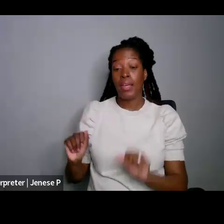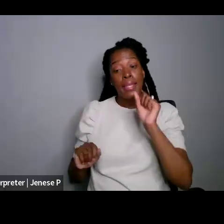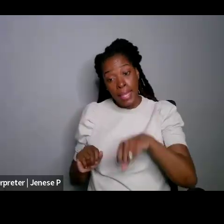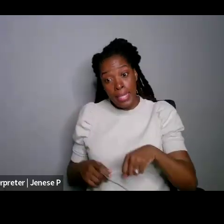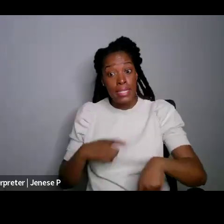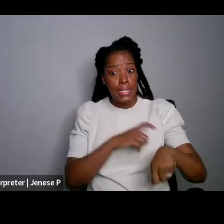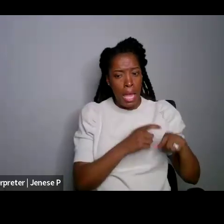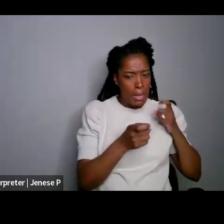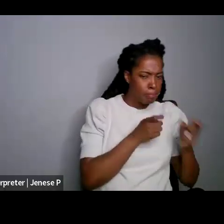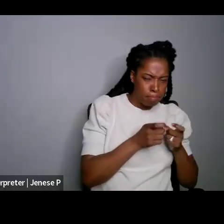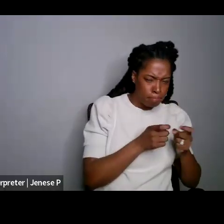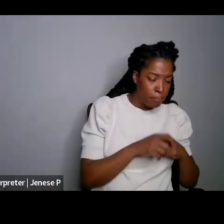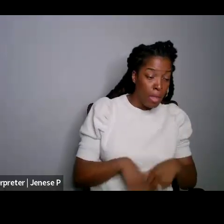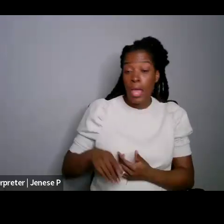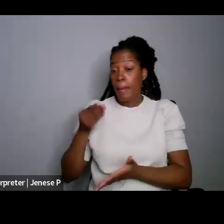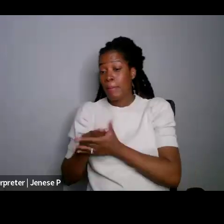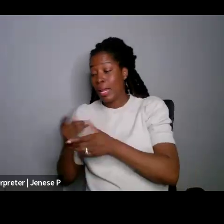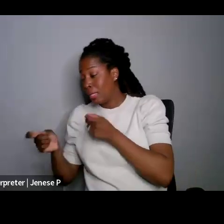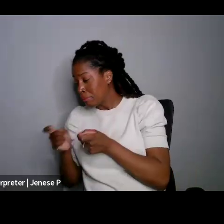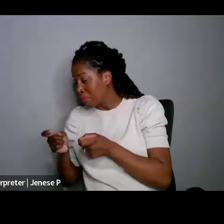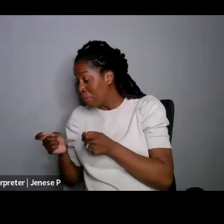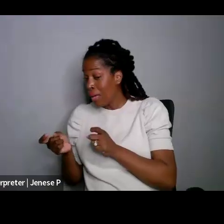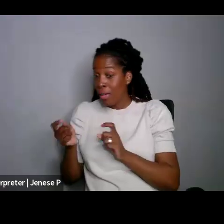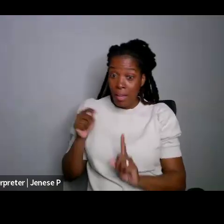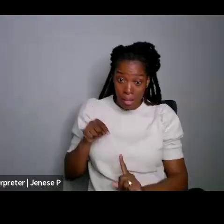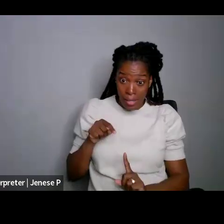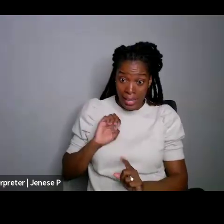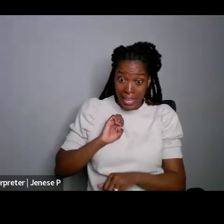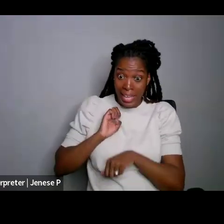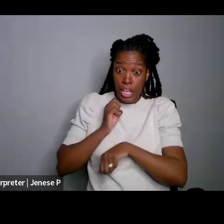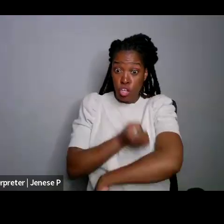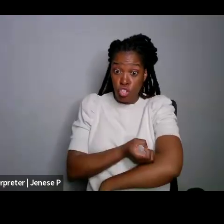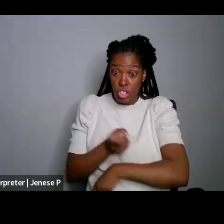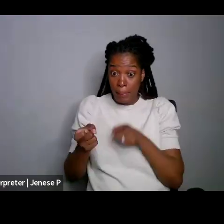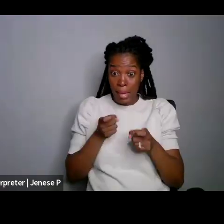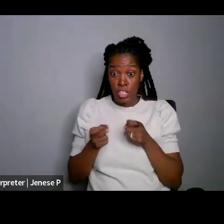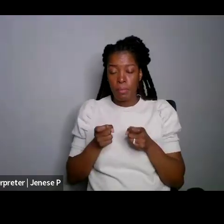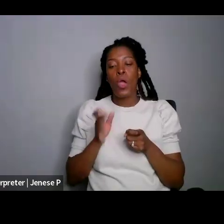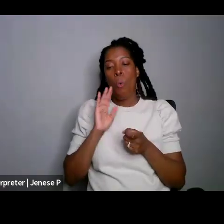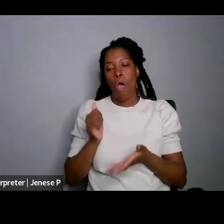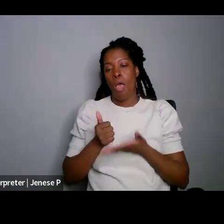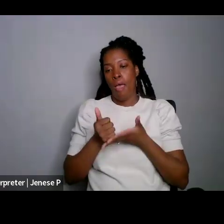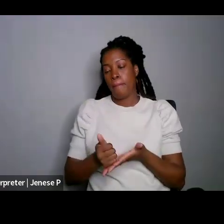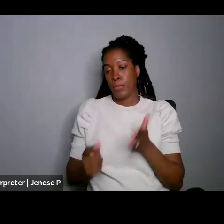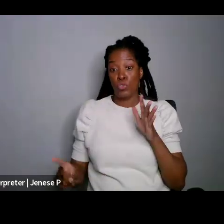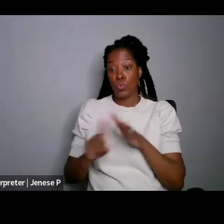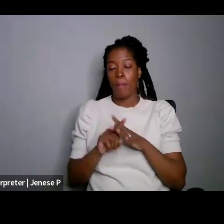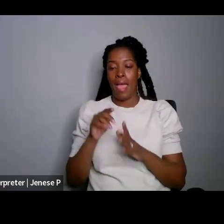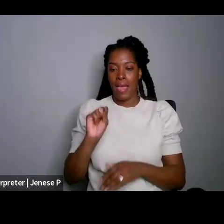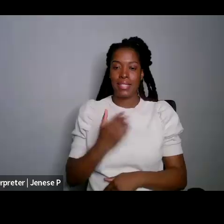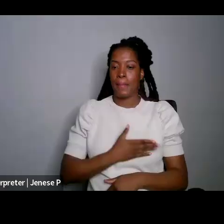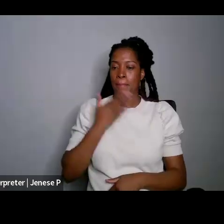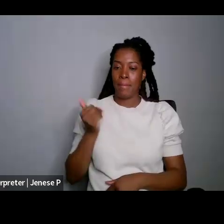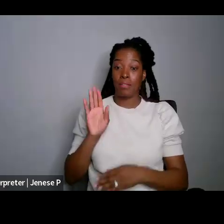have to manage money, but managing your energy is going to allow you to show up as your best entrepreneurial